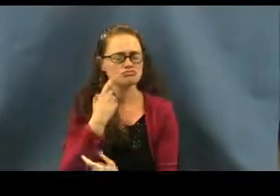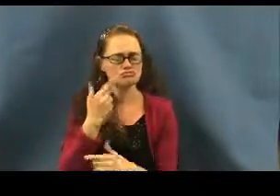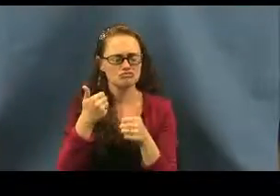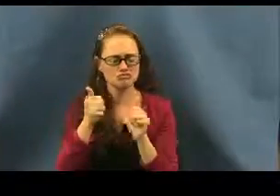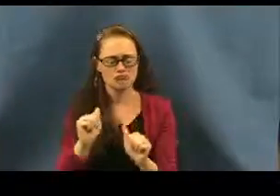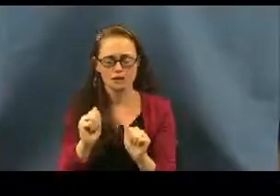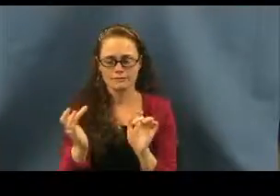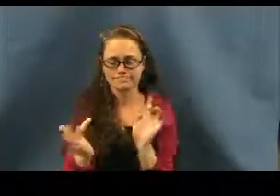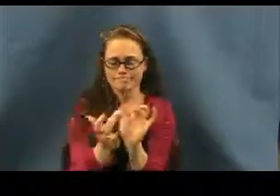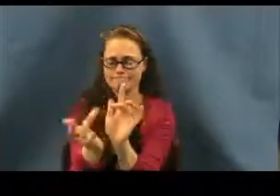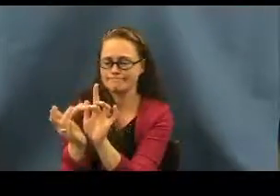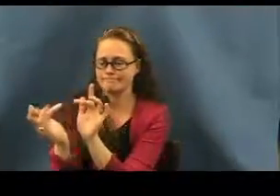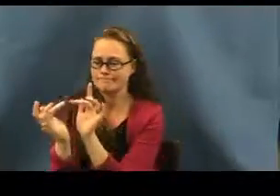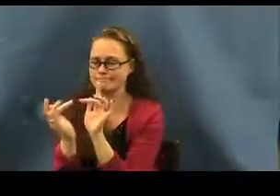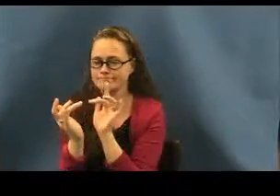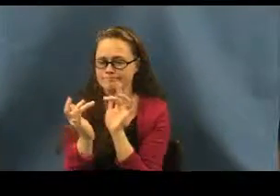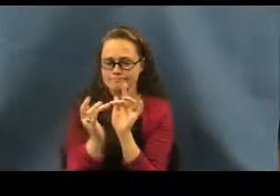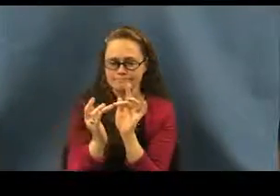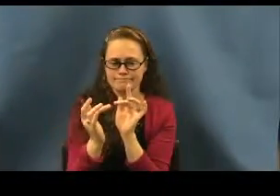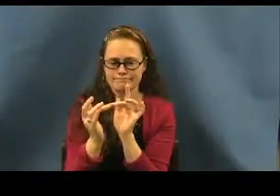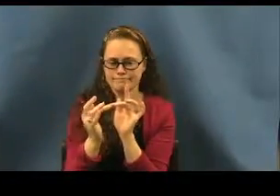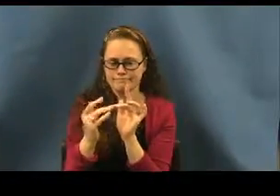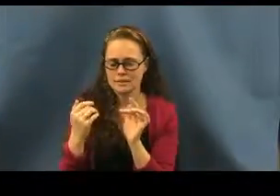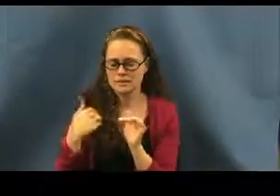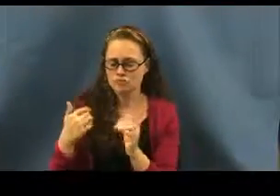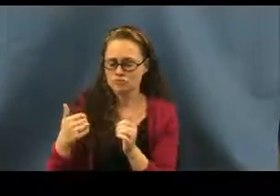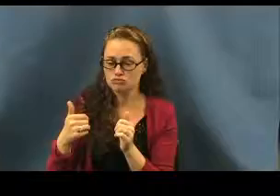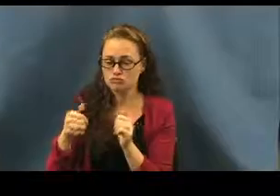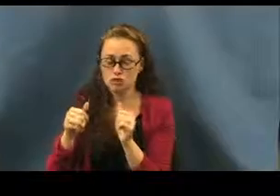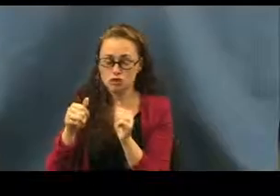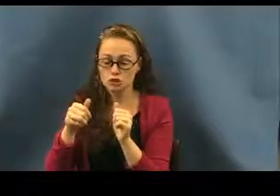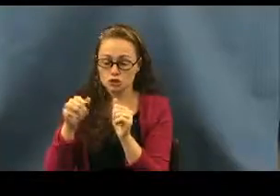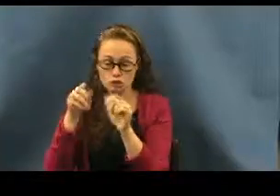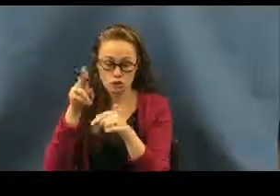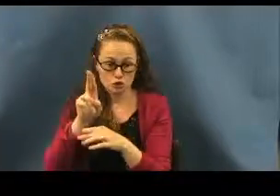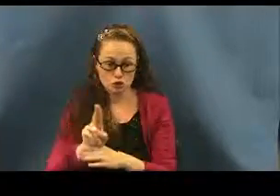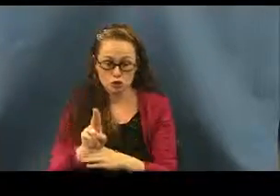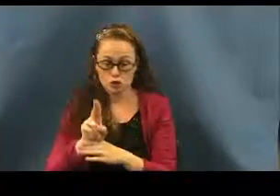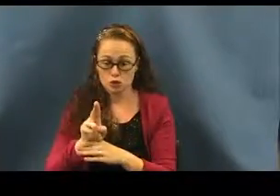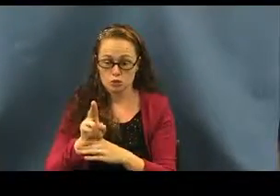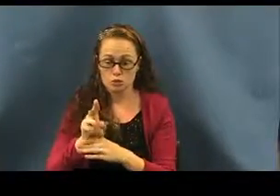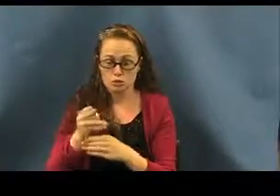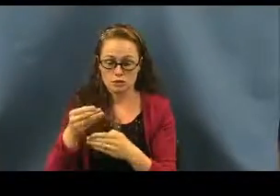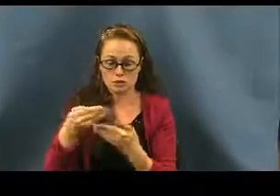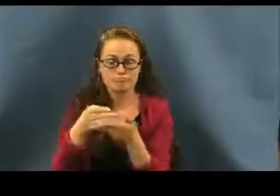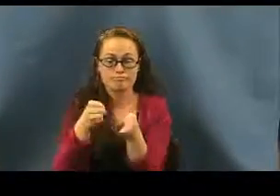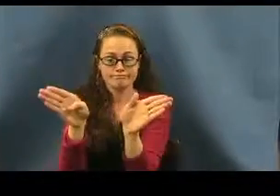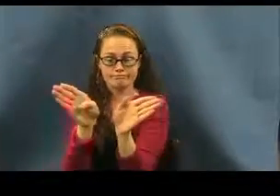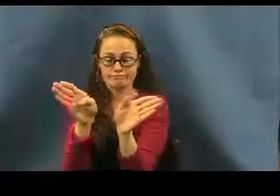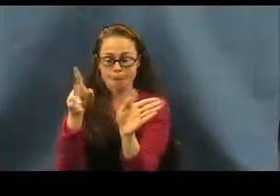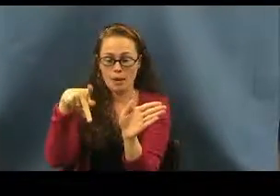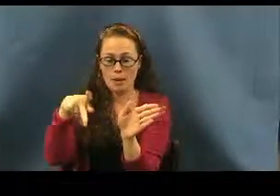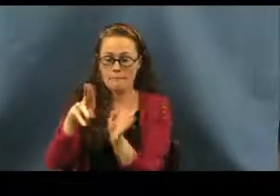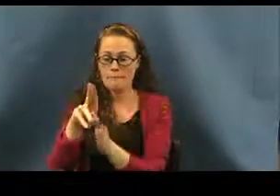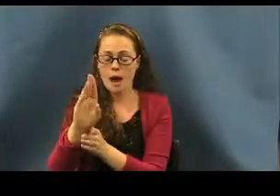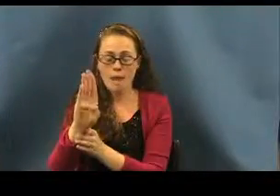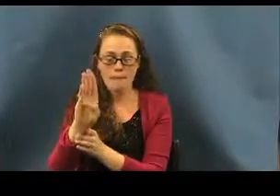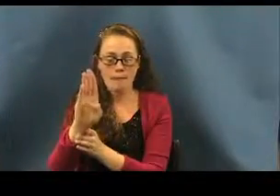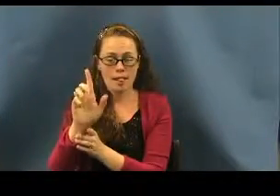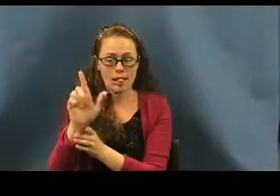space, using simple tools like stickers, stencils, and chalk. And these projects came from questions I had like, how